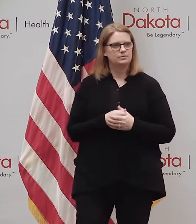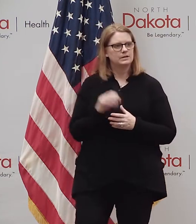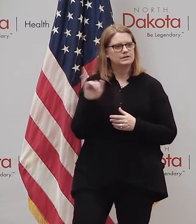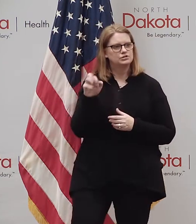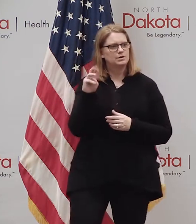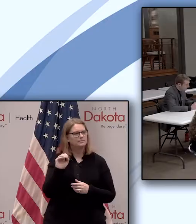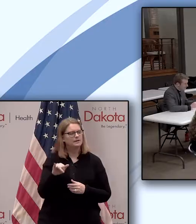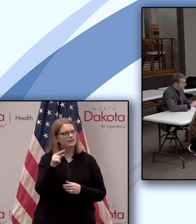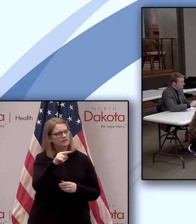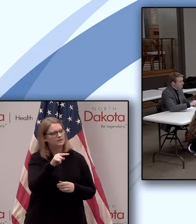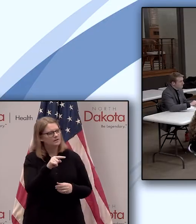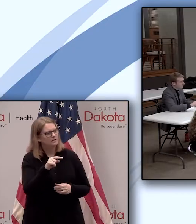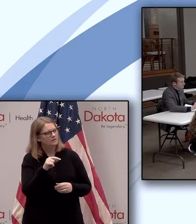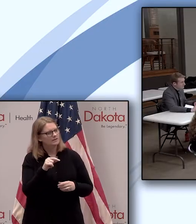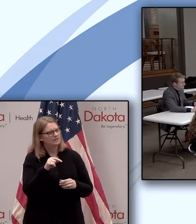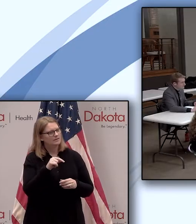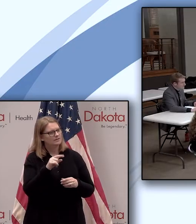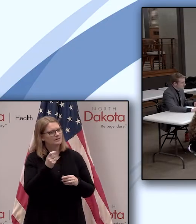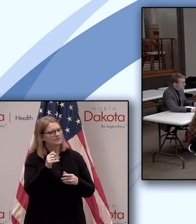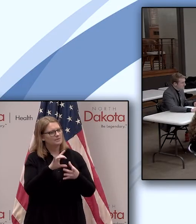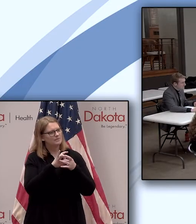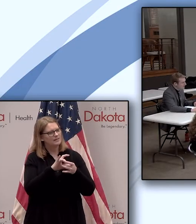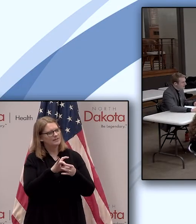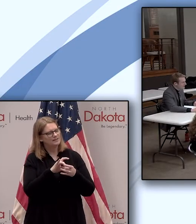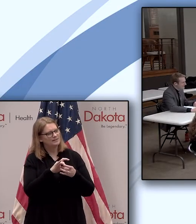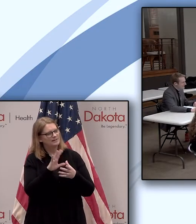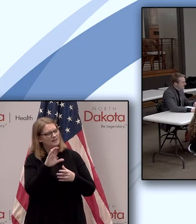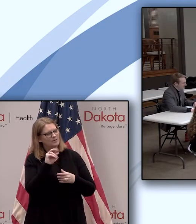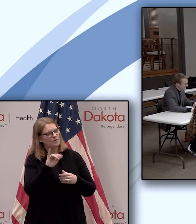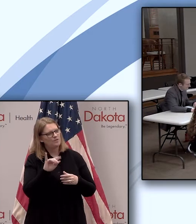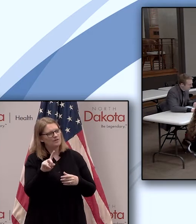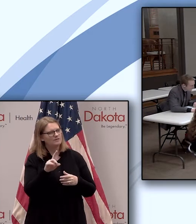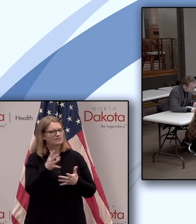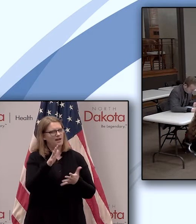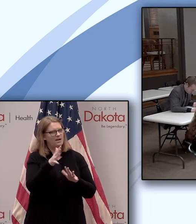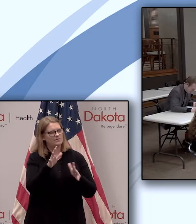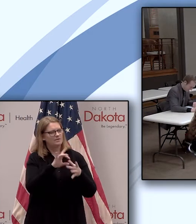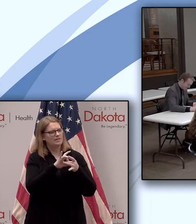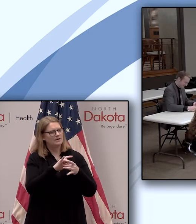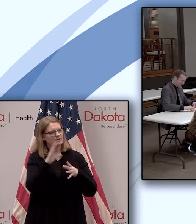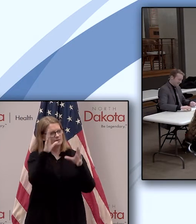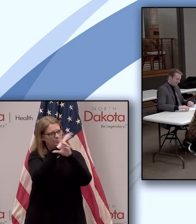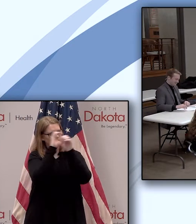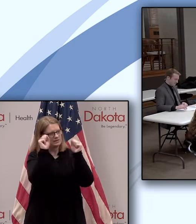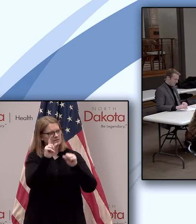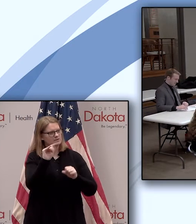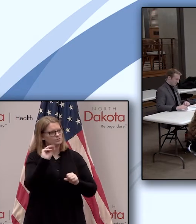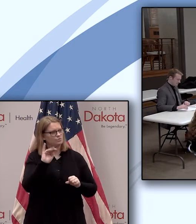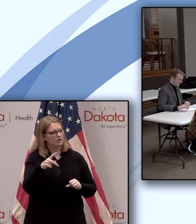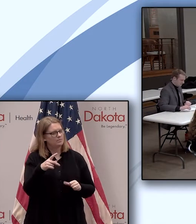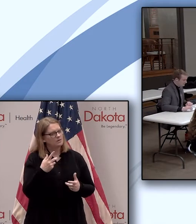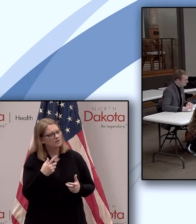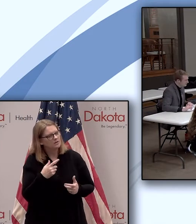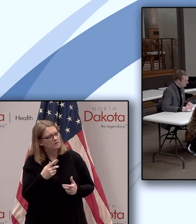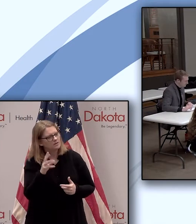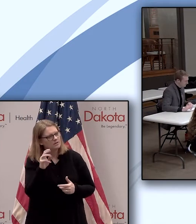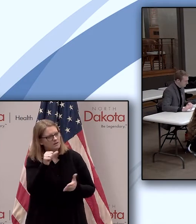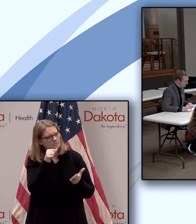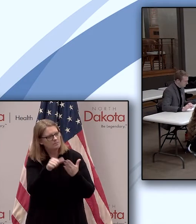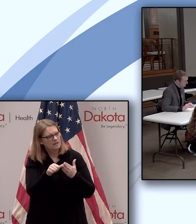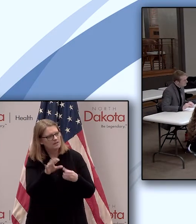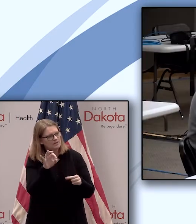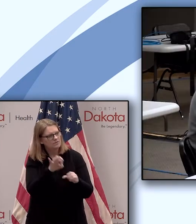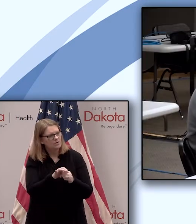Jeremy? This is sort of tangentially related to COVID, I guess, but President Trump said again today that mail-in voting can lead